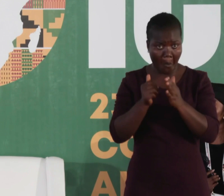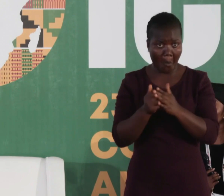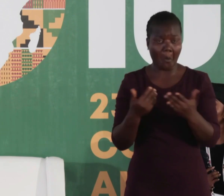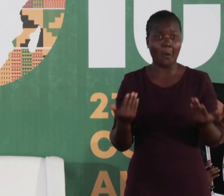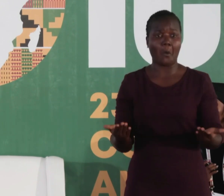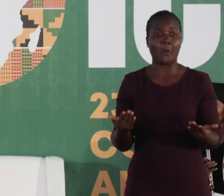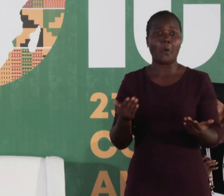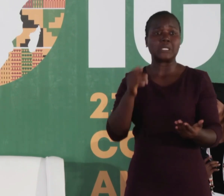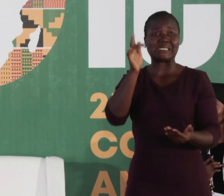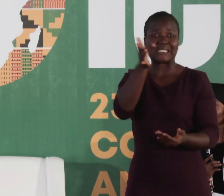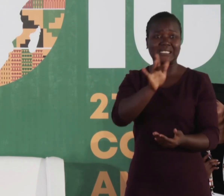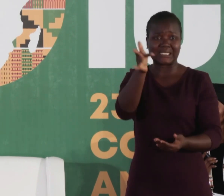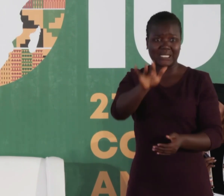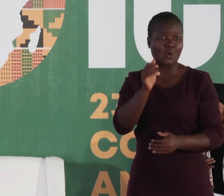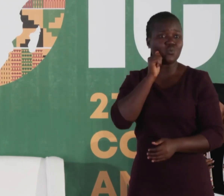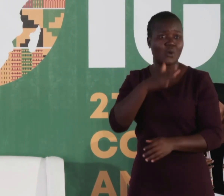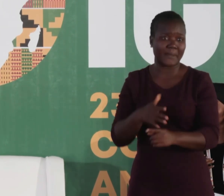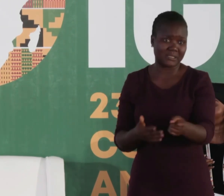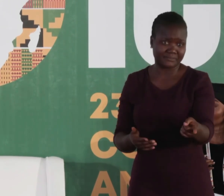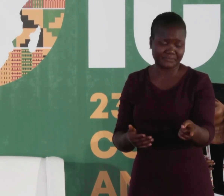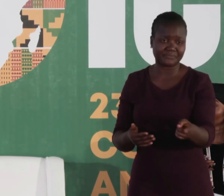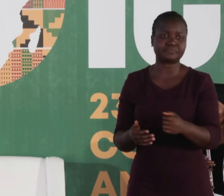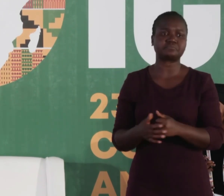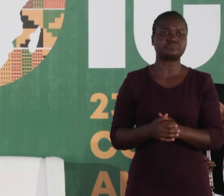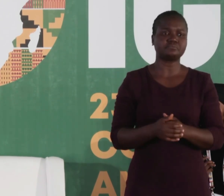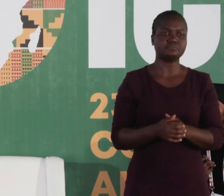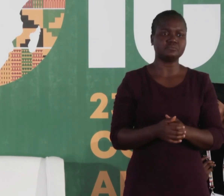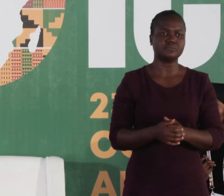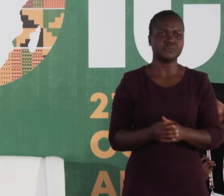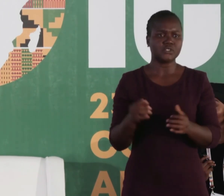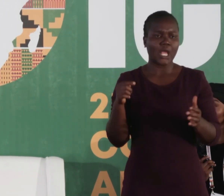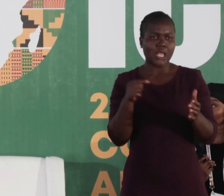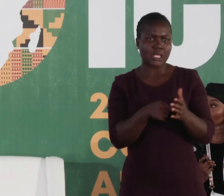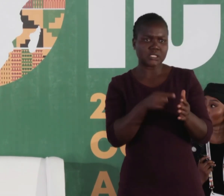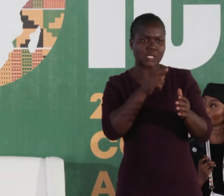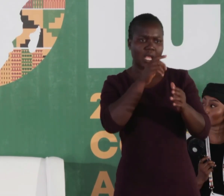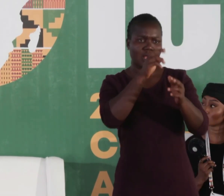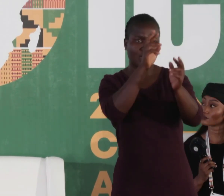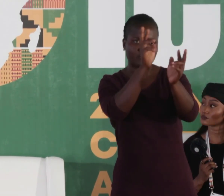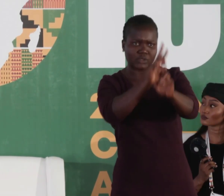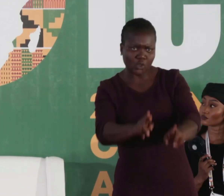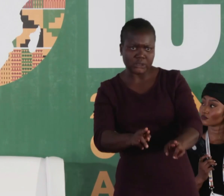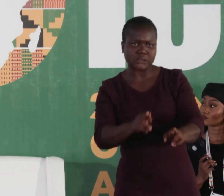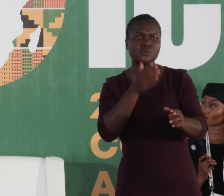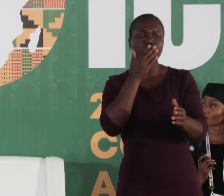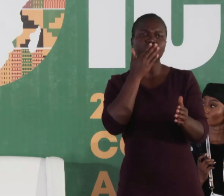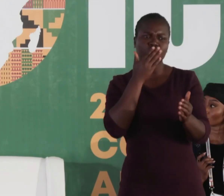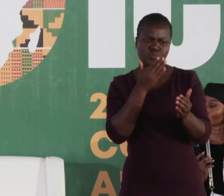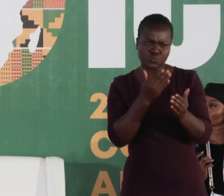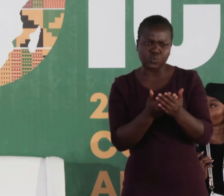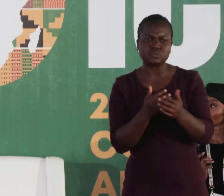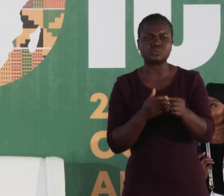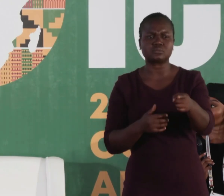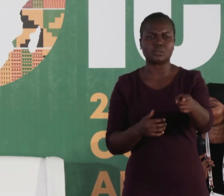pharmacies. The incentives indeed resulted in habit formation amongst female sex